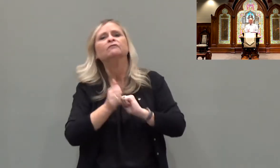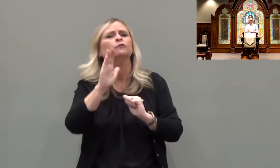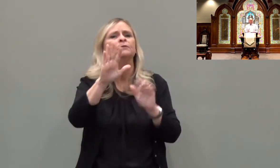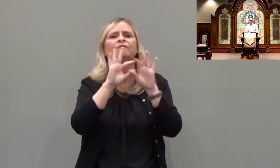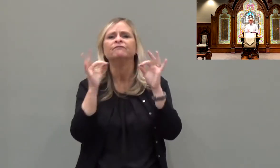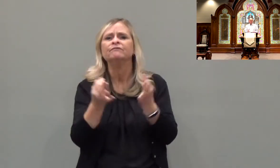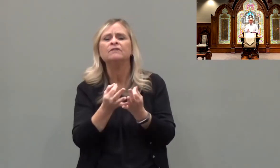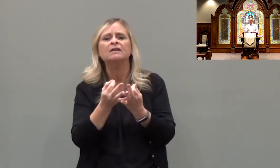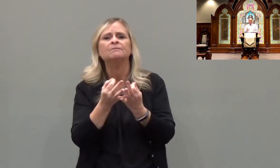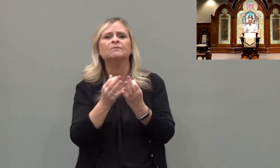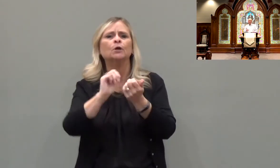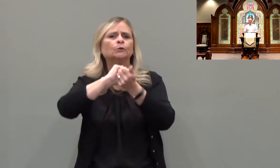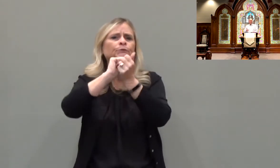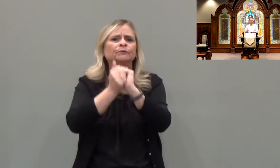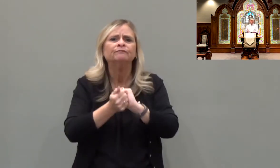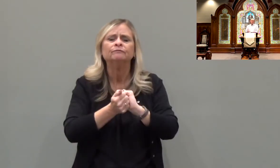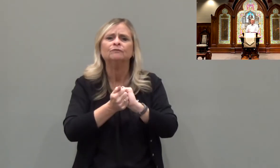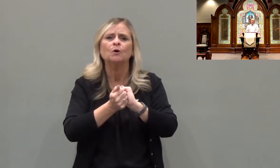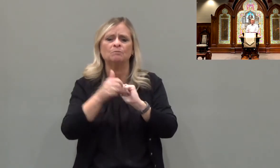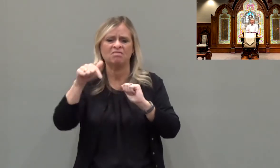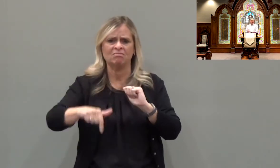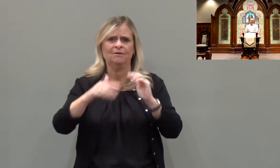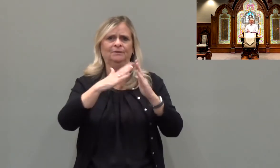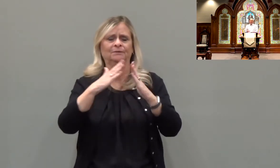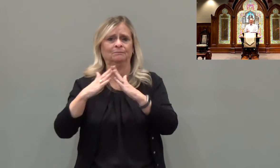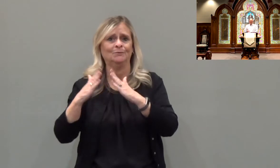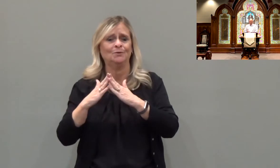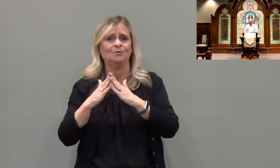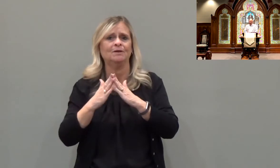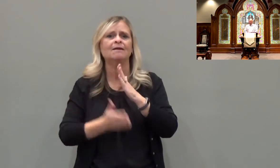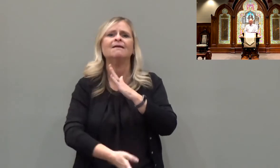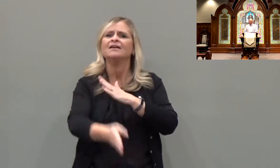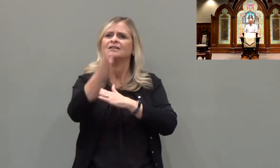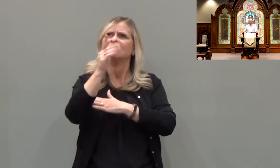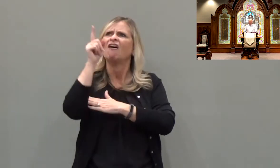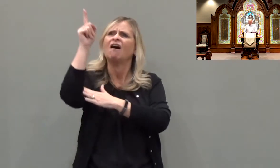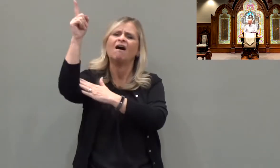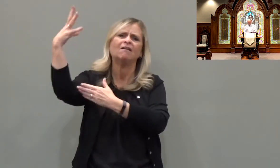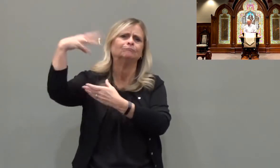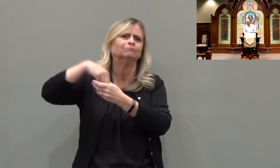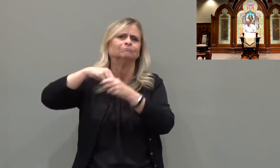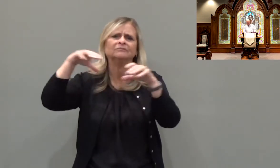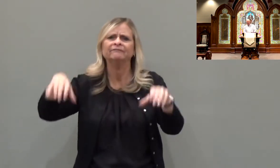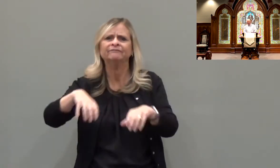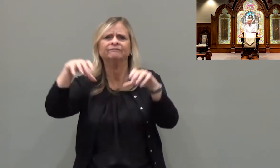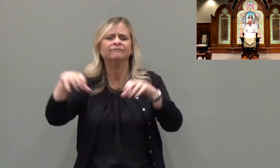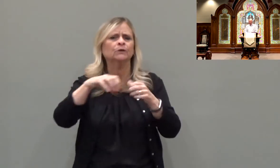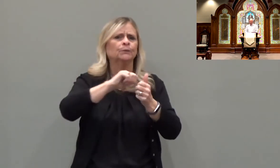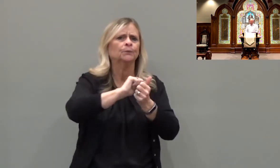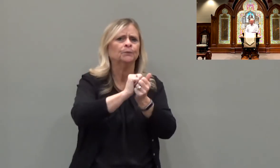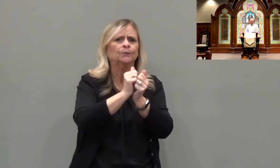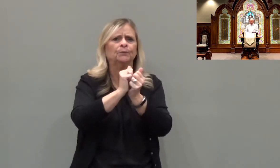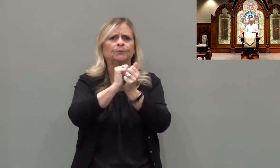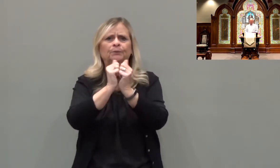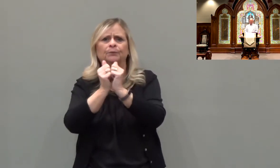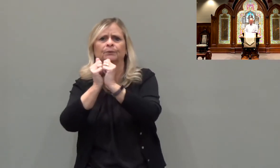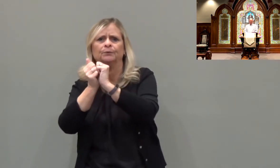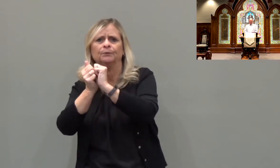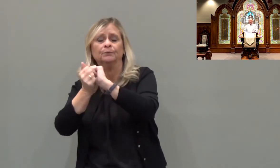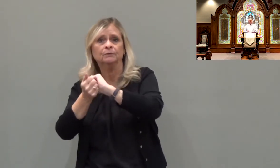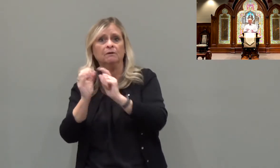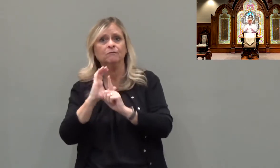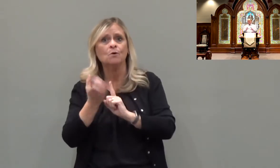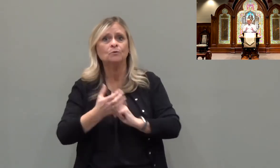your family, to transforming this community. God is active in the transformation of